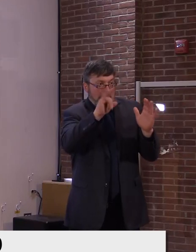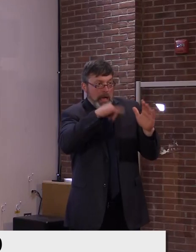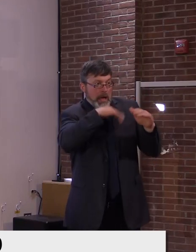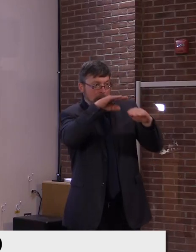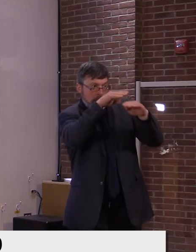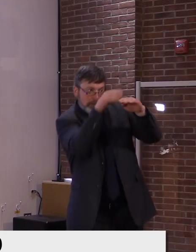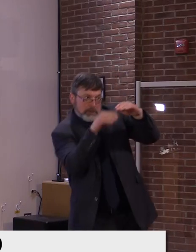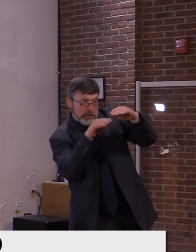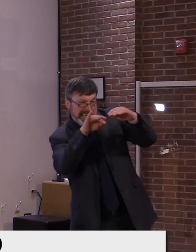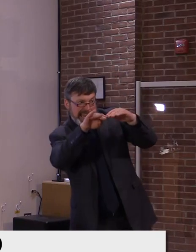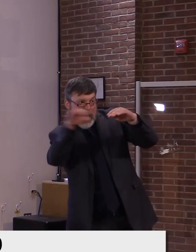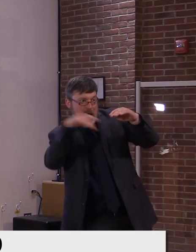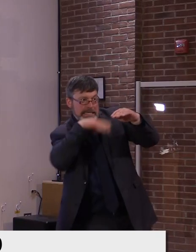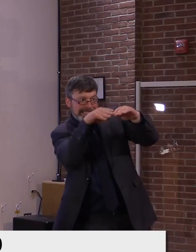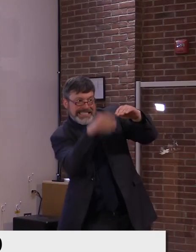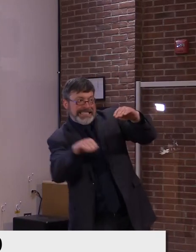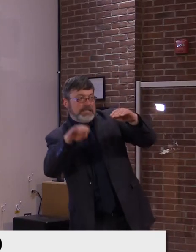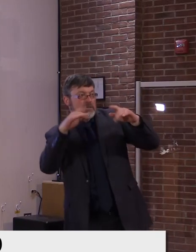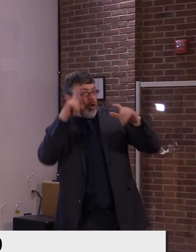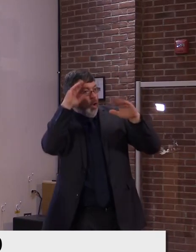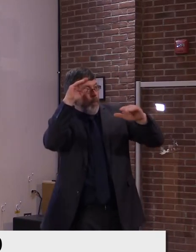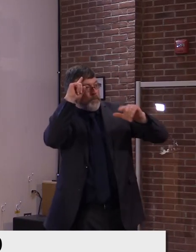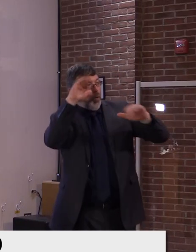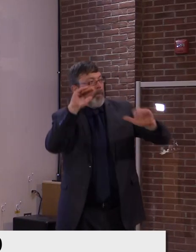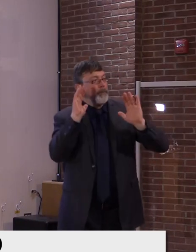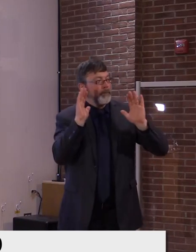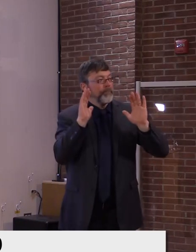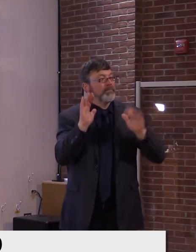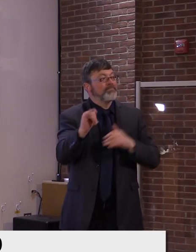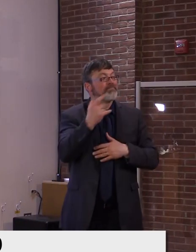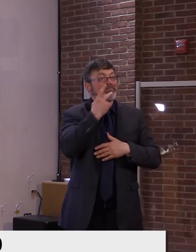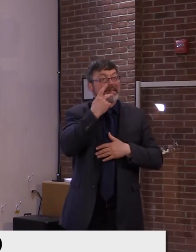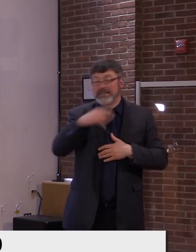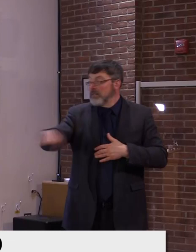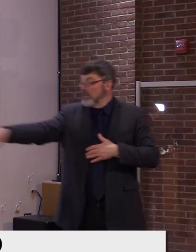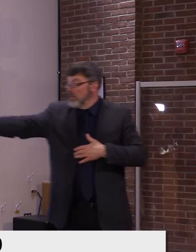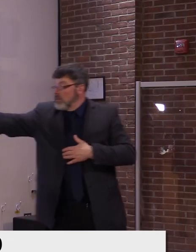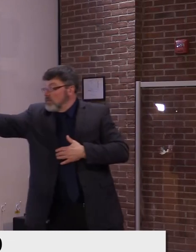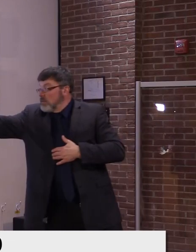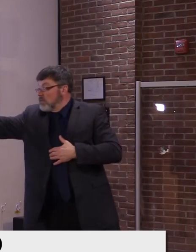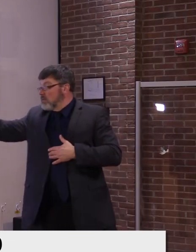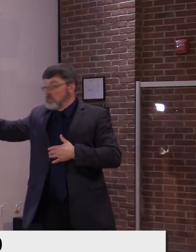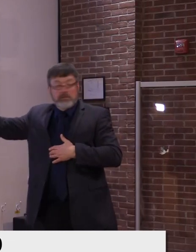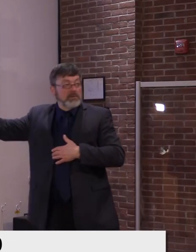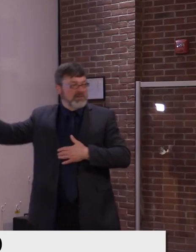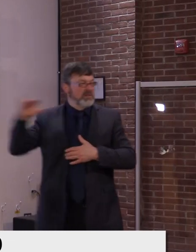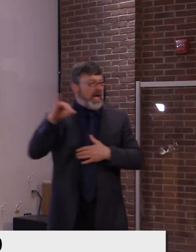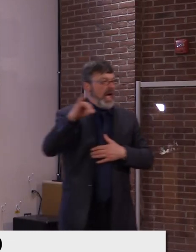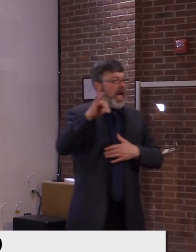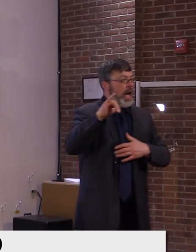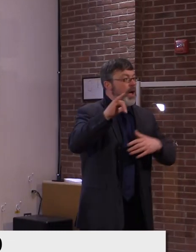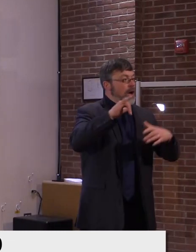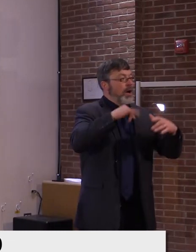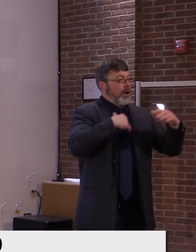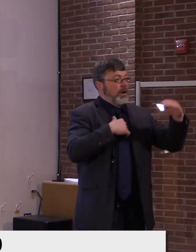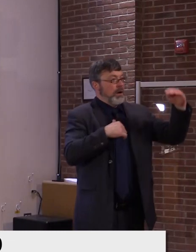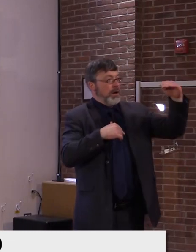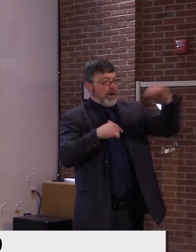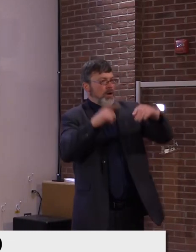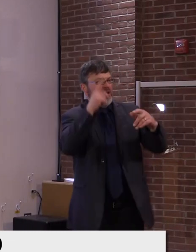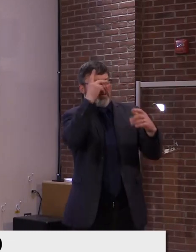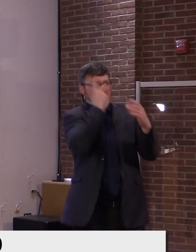but again, decrease as we move into the later part of the month and into May, while the CDC ensemble